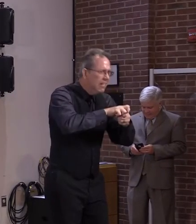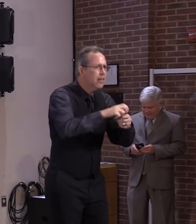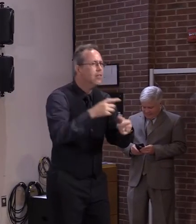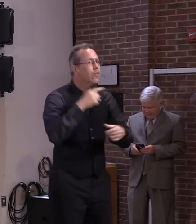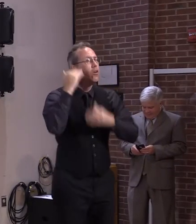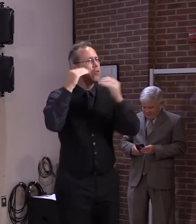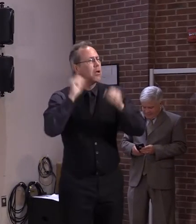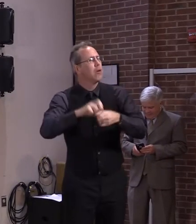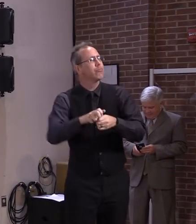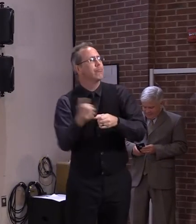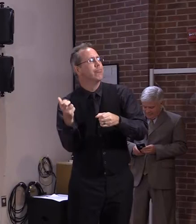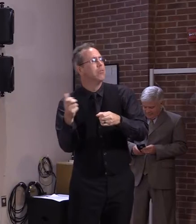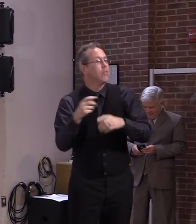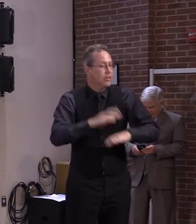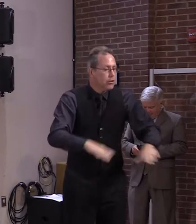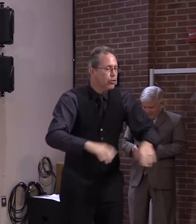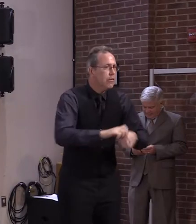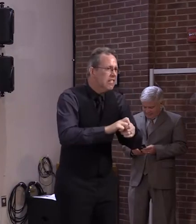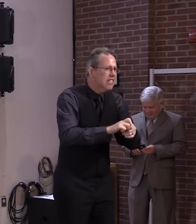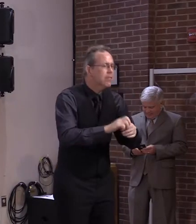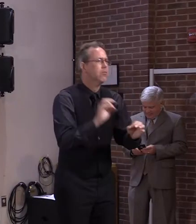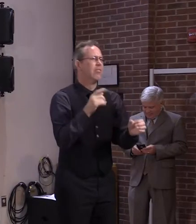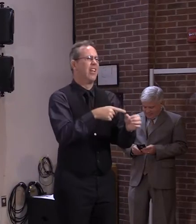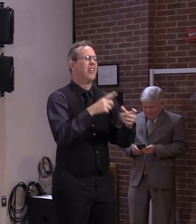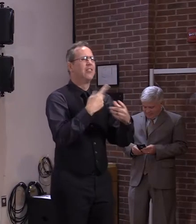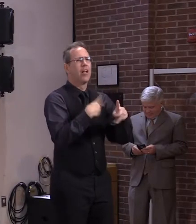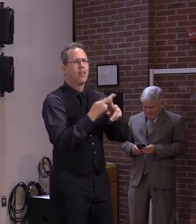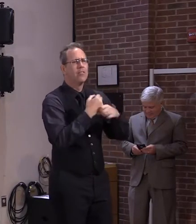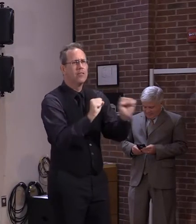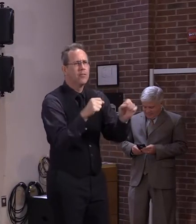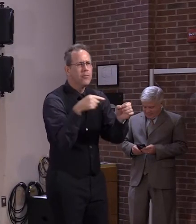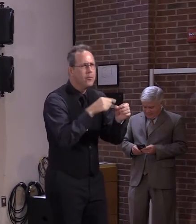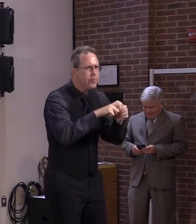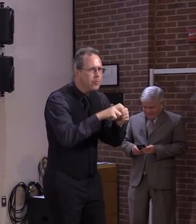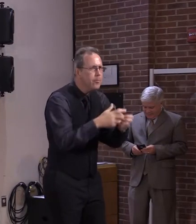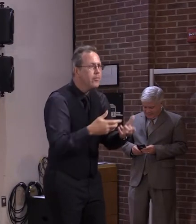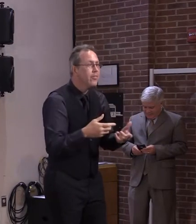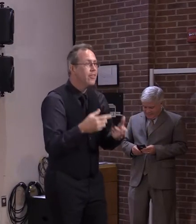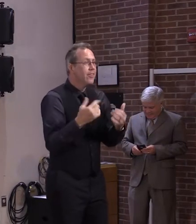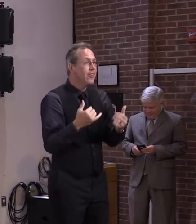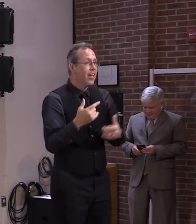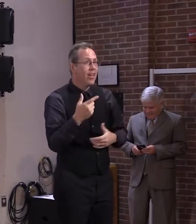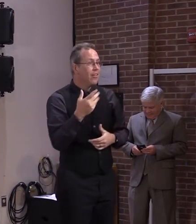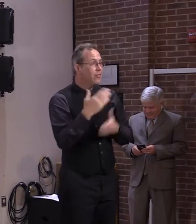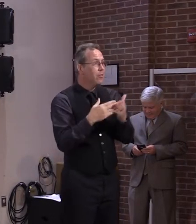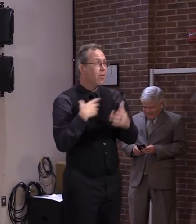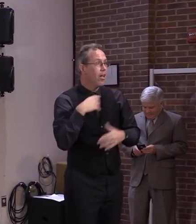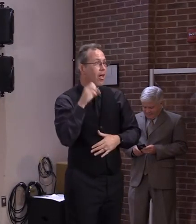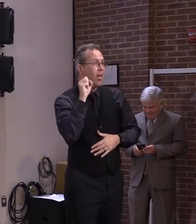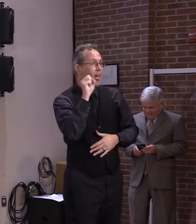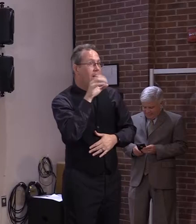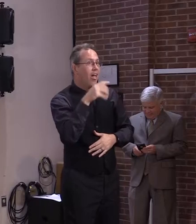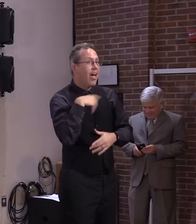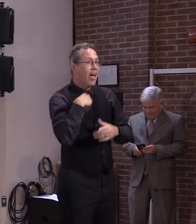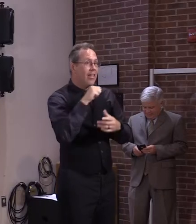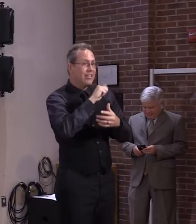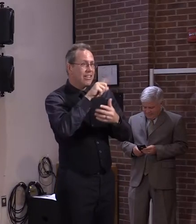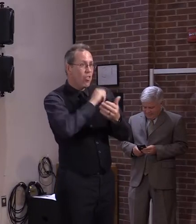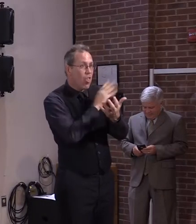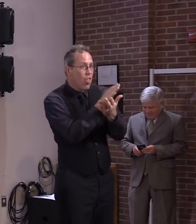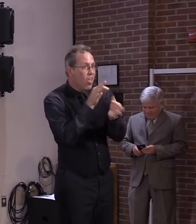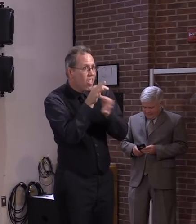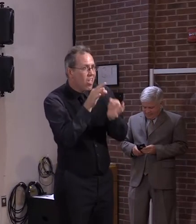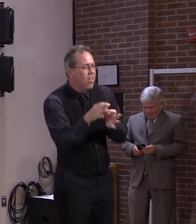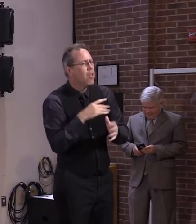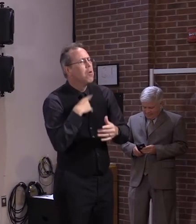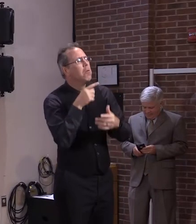I won't go into it all here at the podium, to say that we're just probably about a third to a halfway